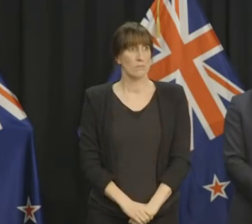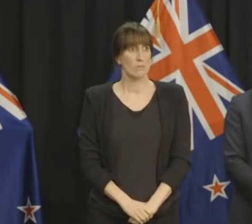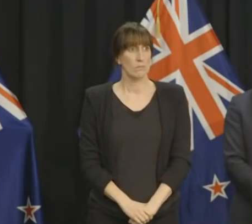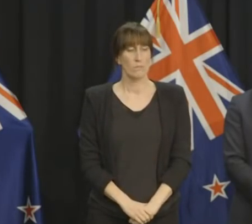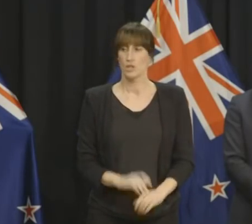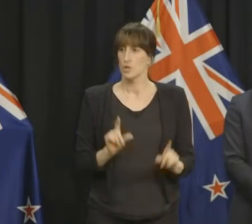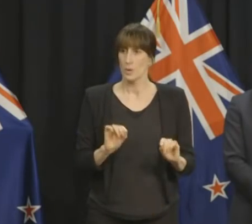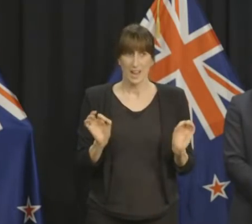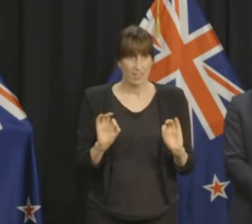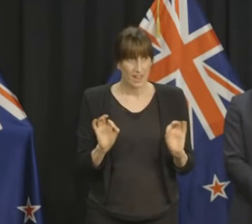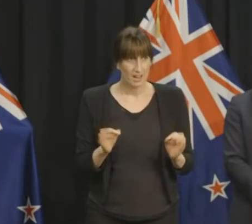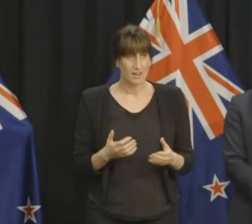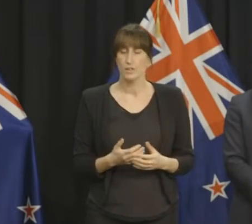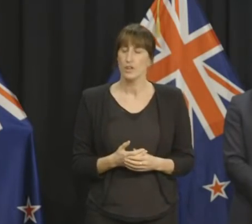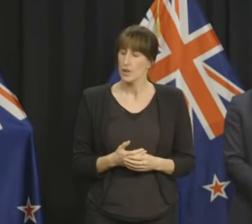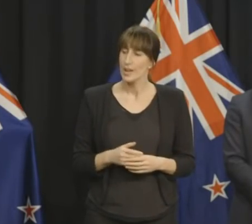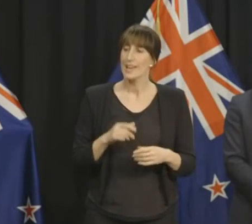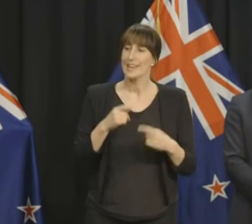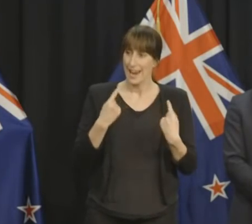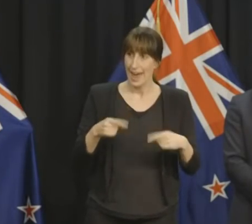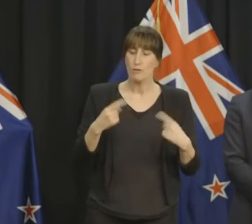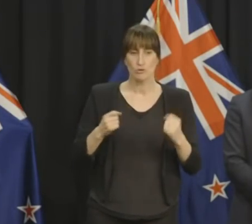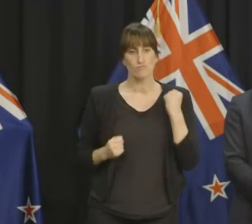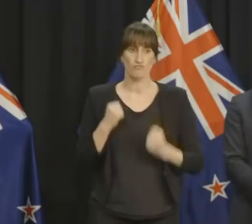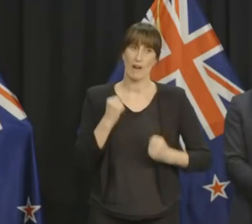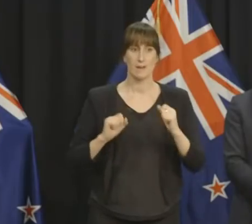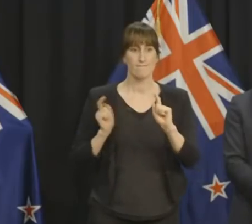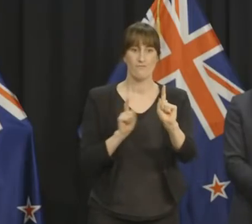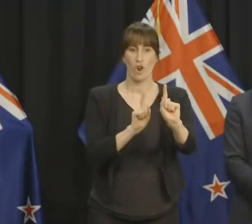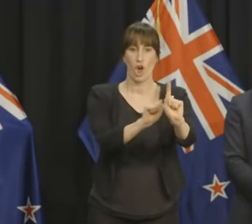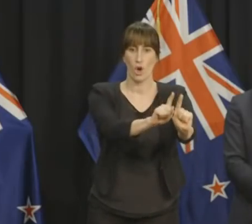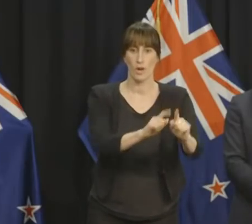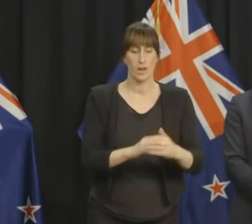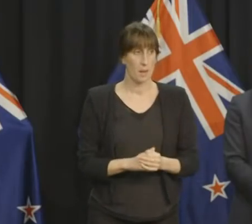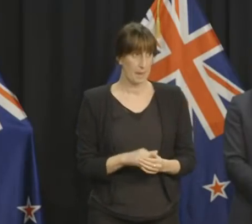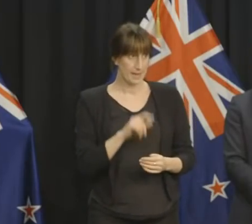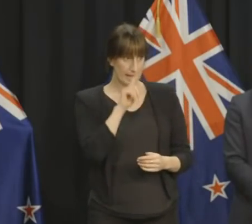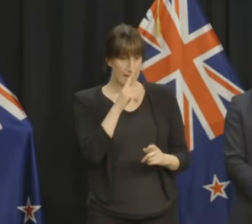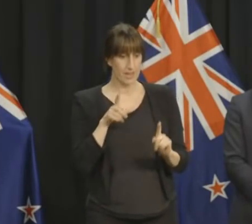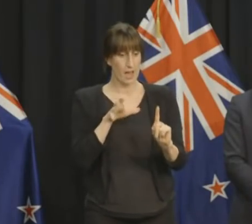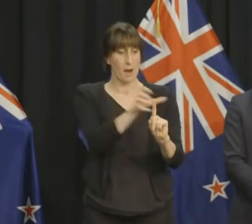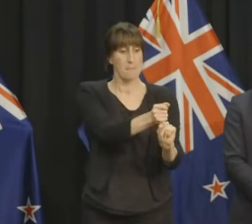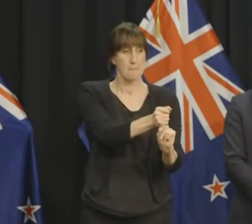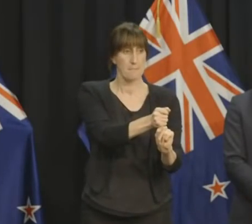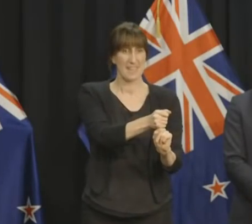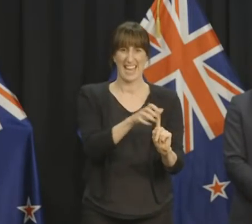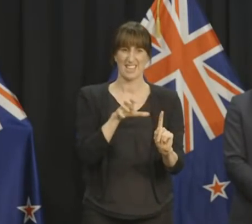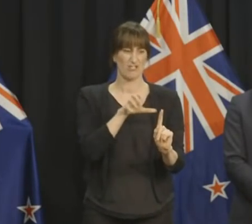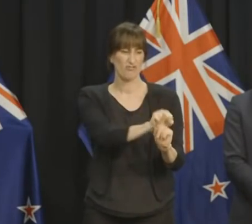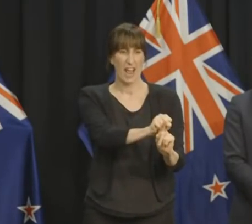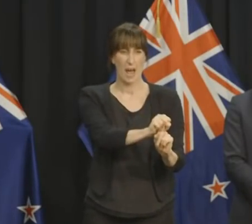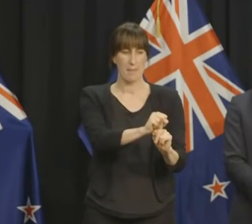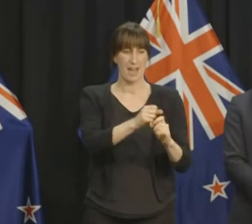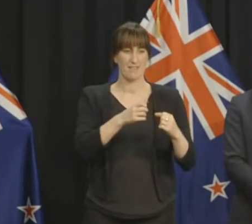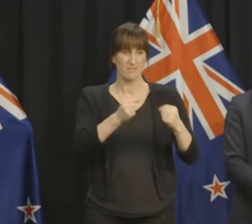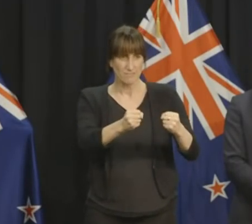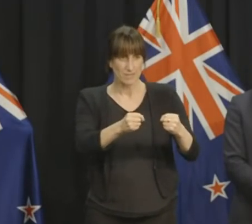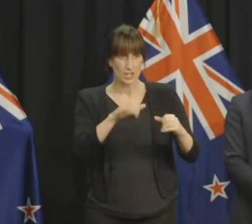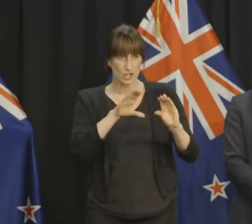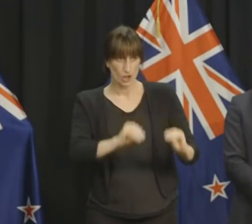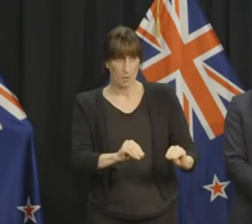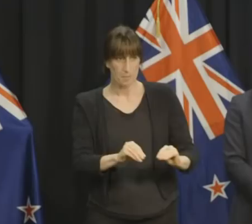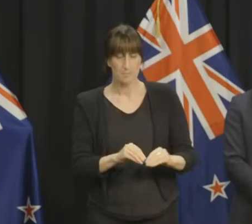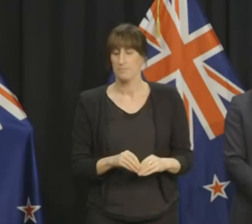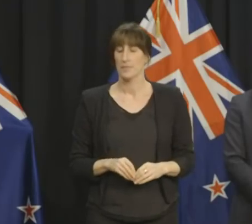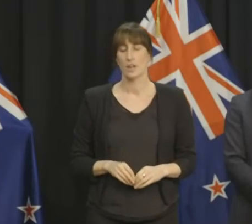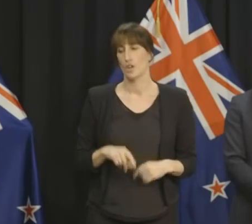exactly what they do. Are they allowed to physically restrain someone from leaving? No. They're essentially watching someone and calling